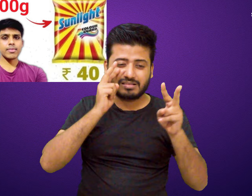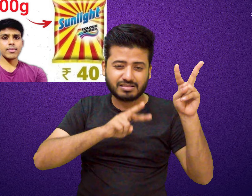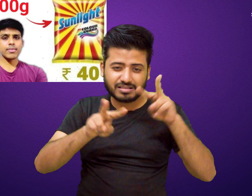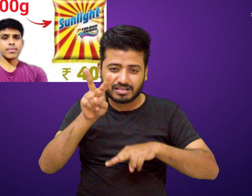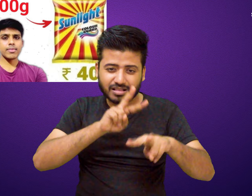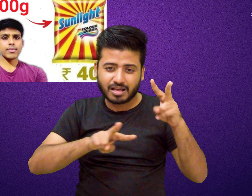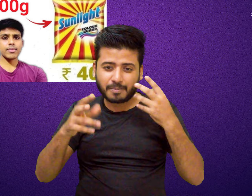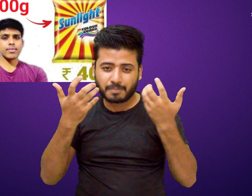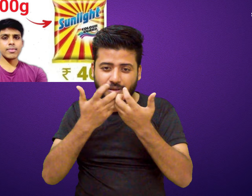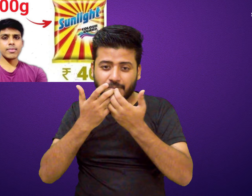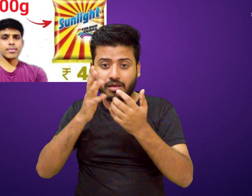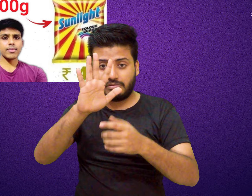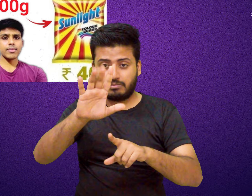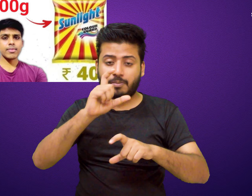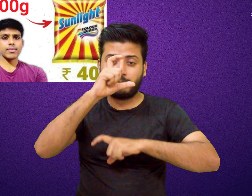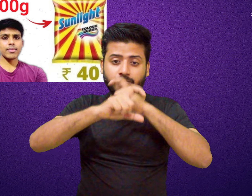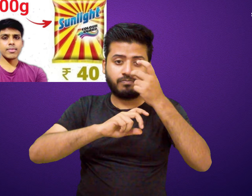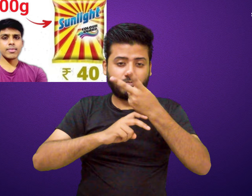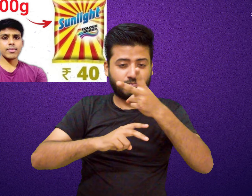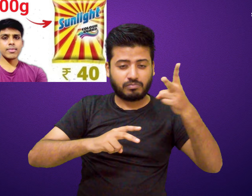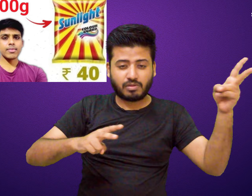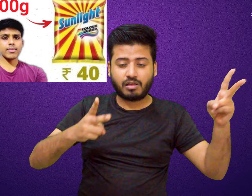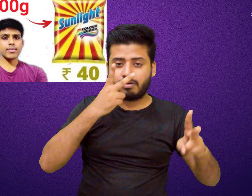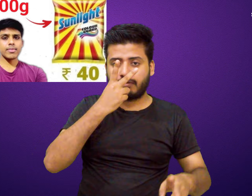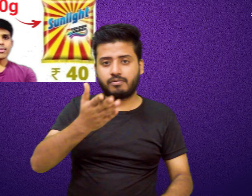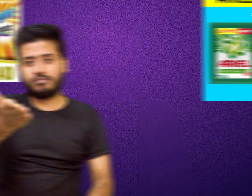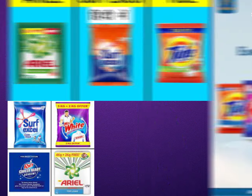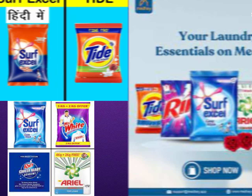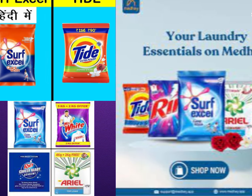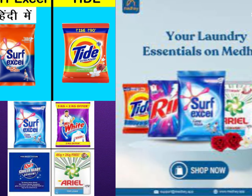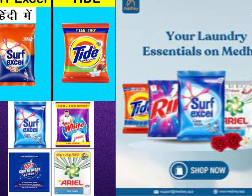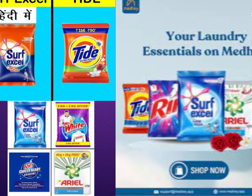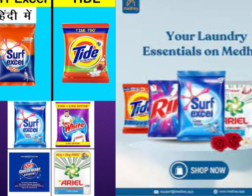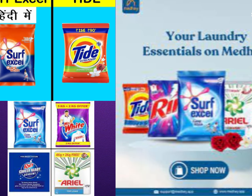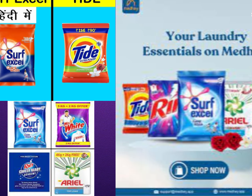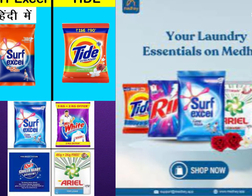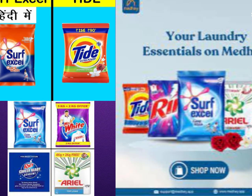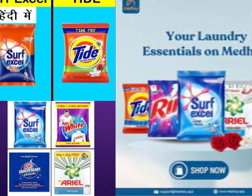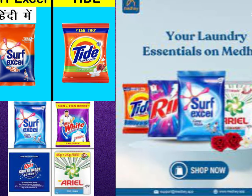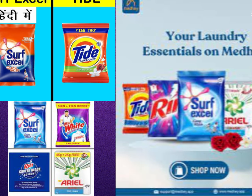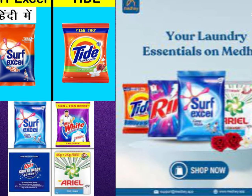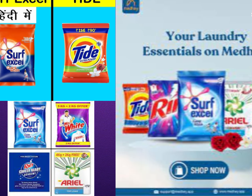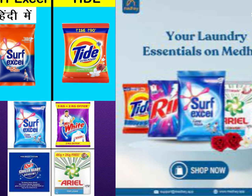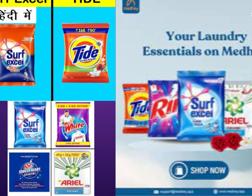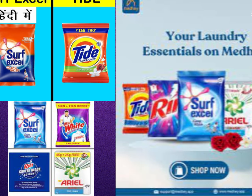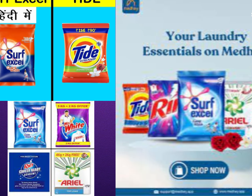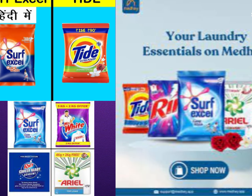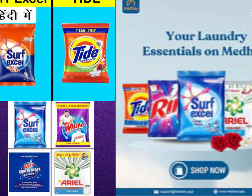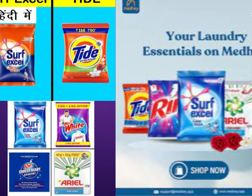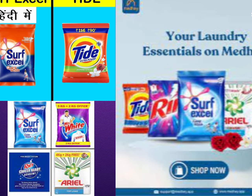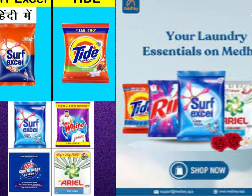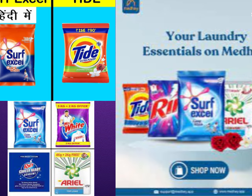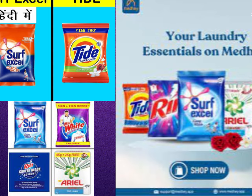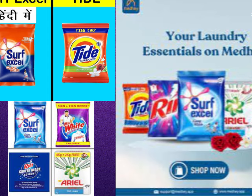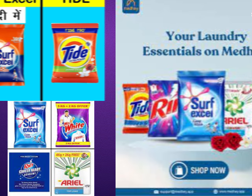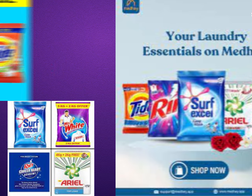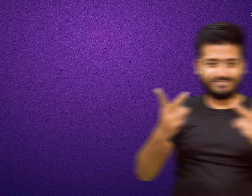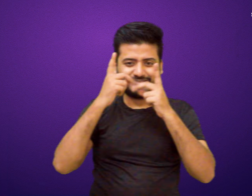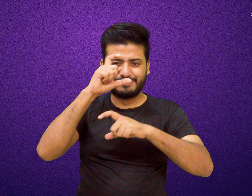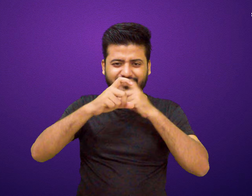case: for scrubbing, microfiber weaves, especially those with a terry texture, are excellent for collecting dirt. For delicate